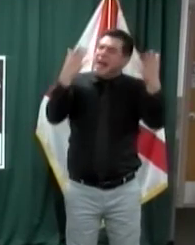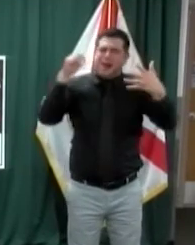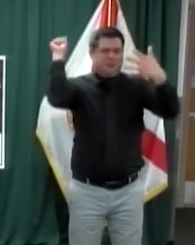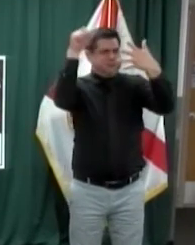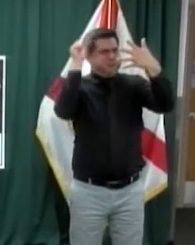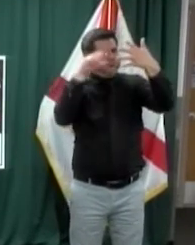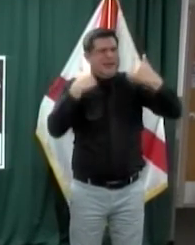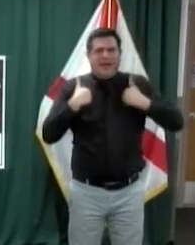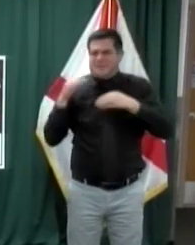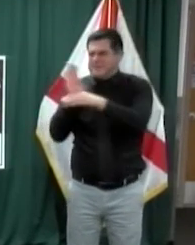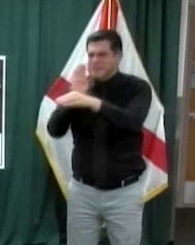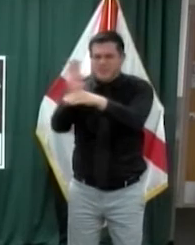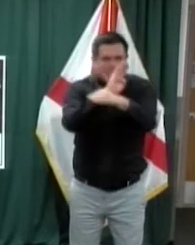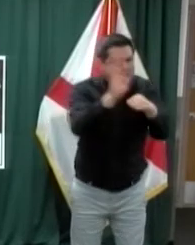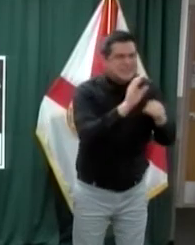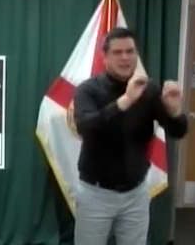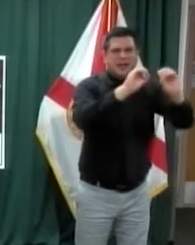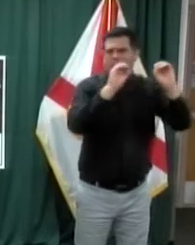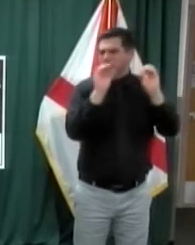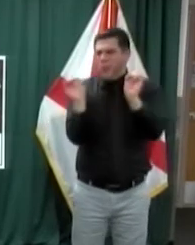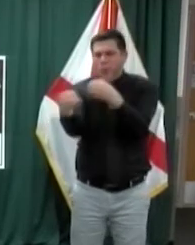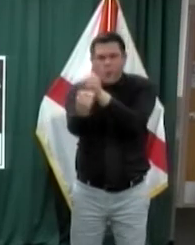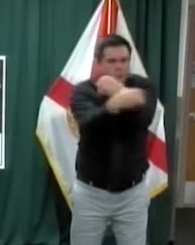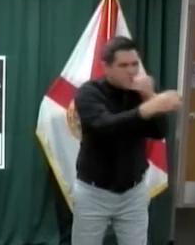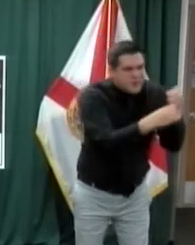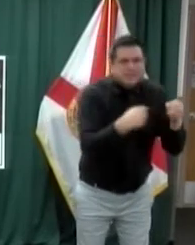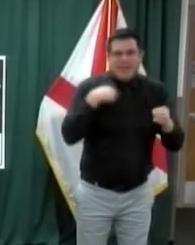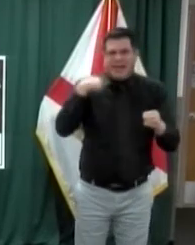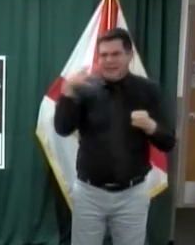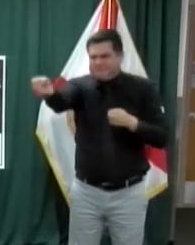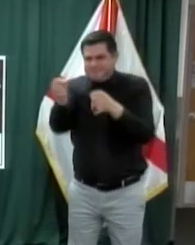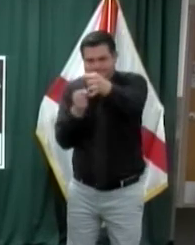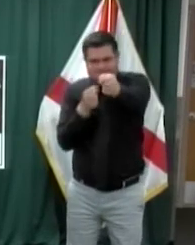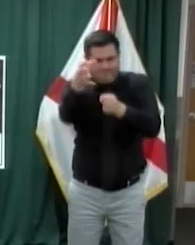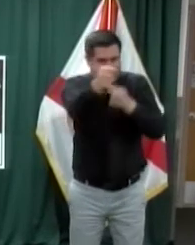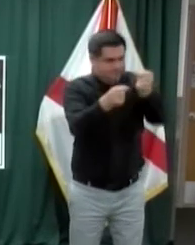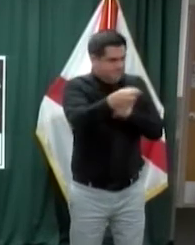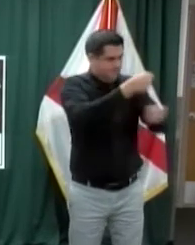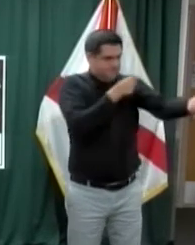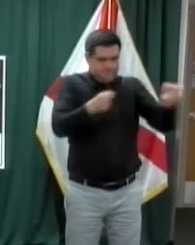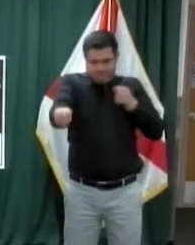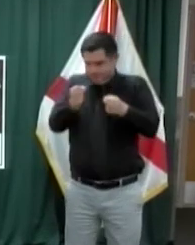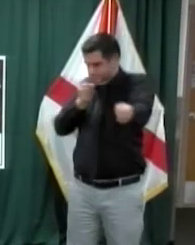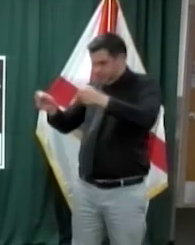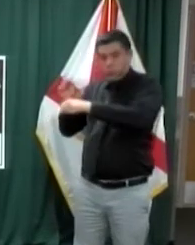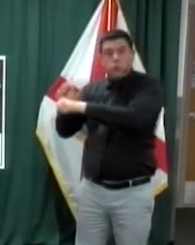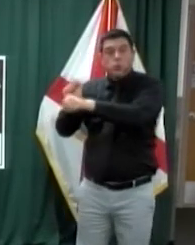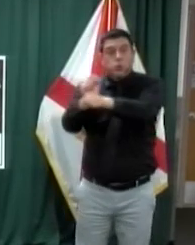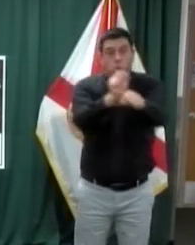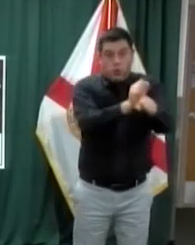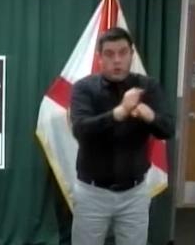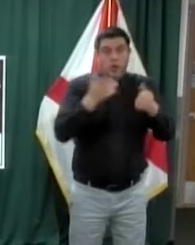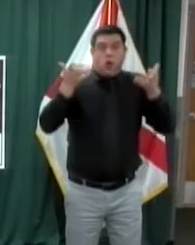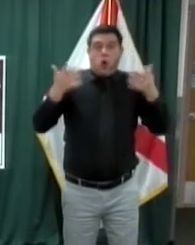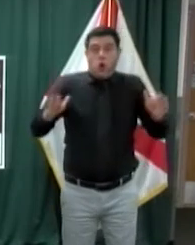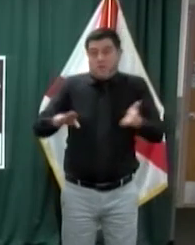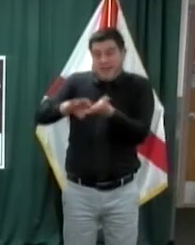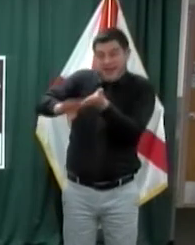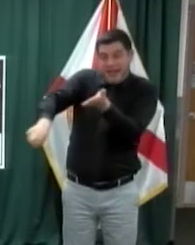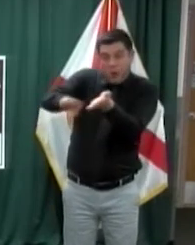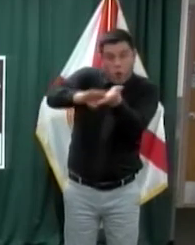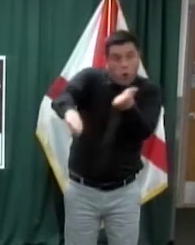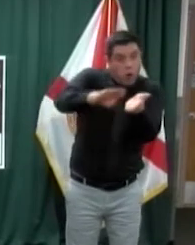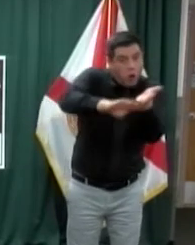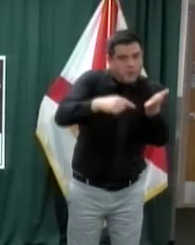for. Also, for individuals who are laid off, we have stood up a program for internships in